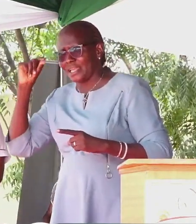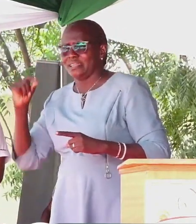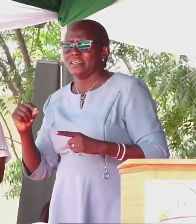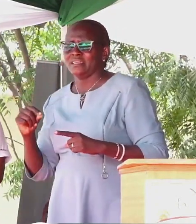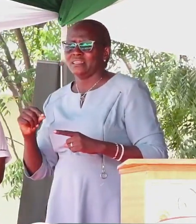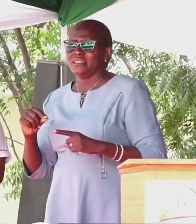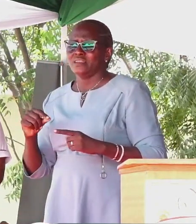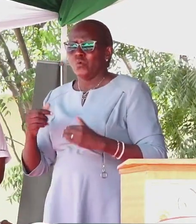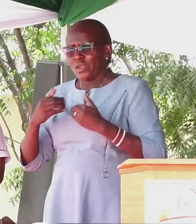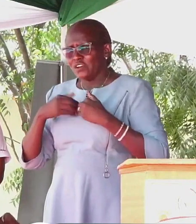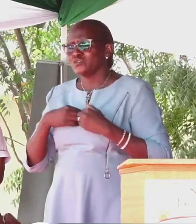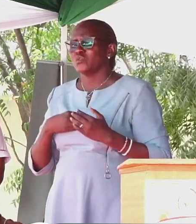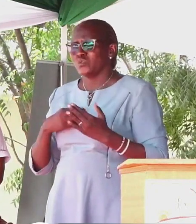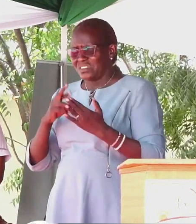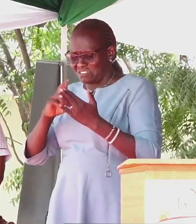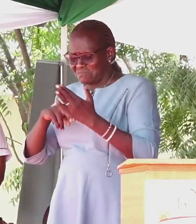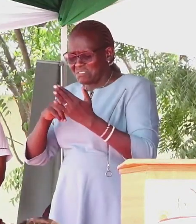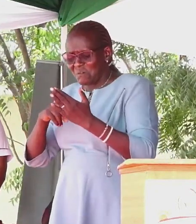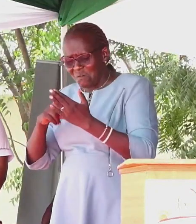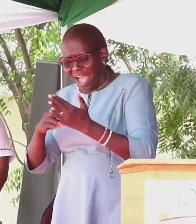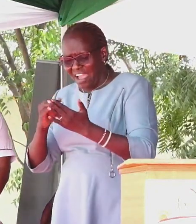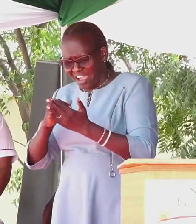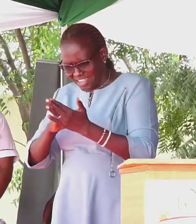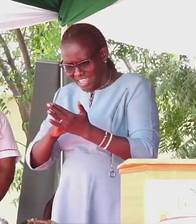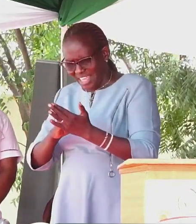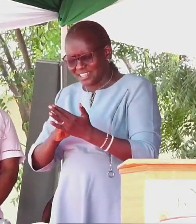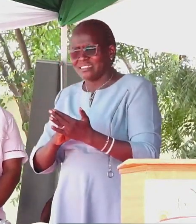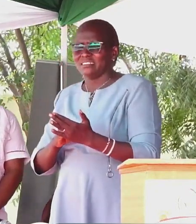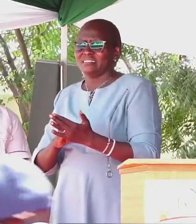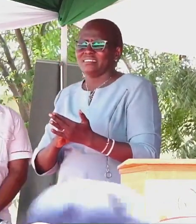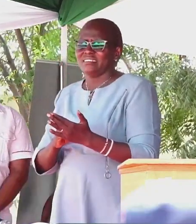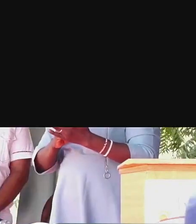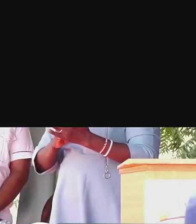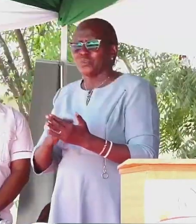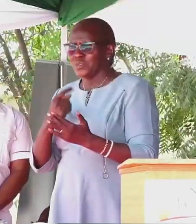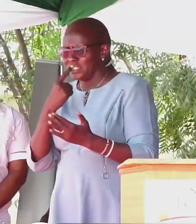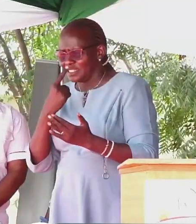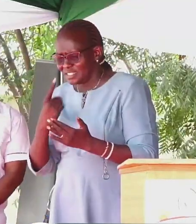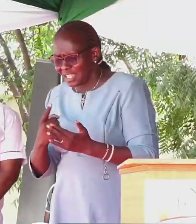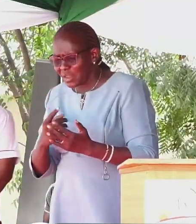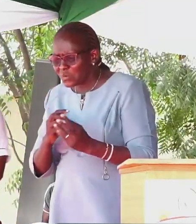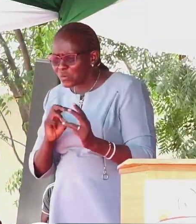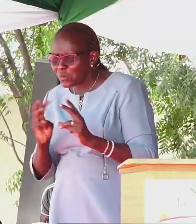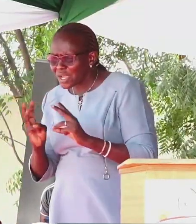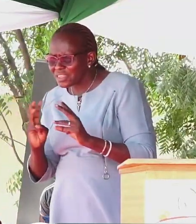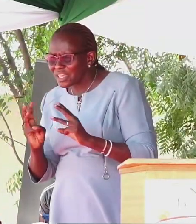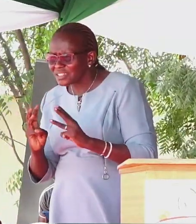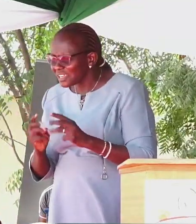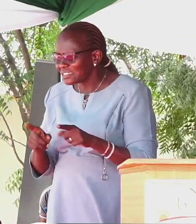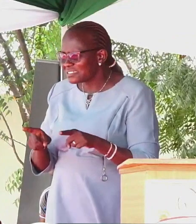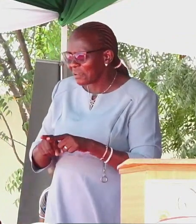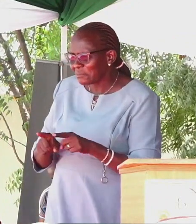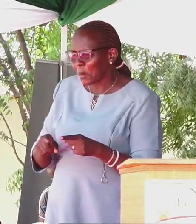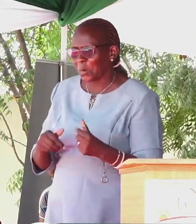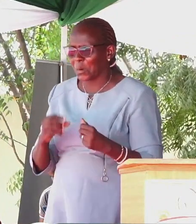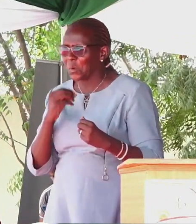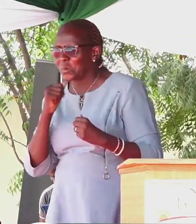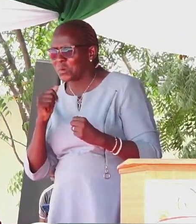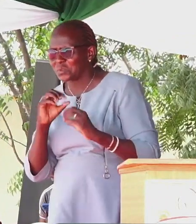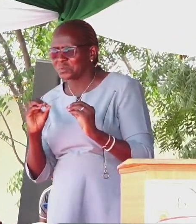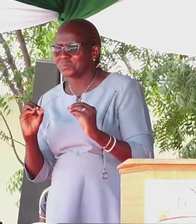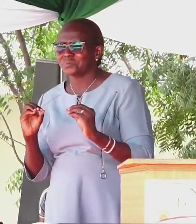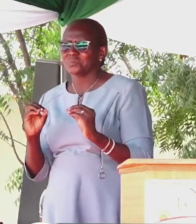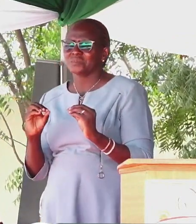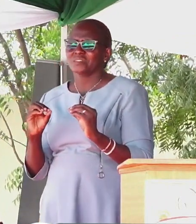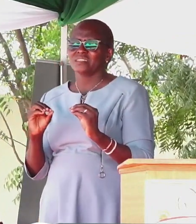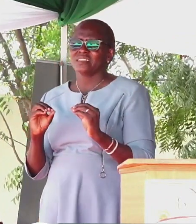So we have to review that issue again. We say whether we are in their radar or we are not. So our children are